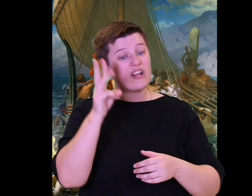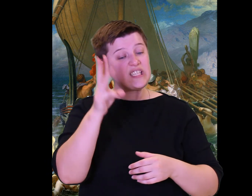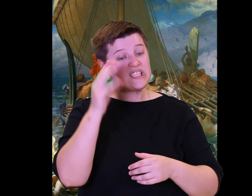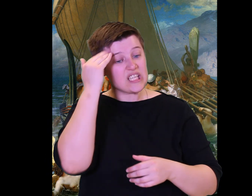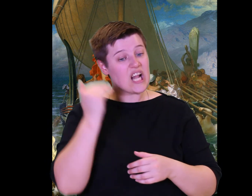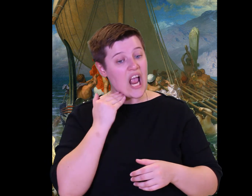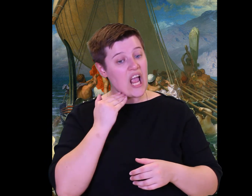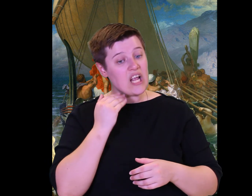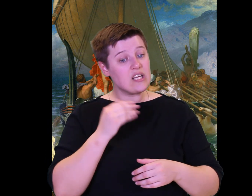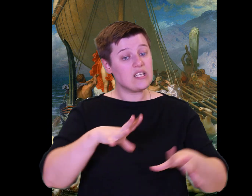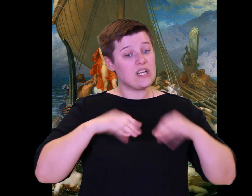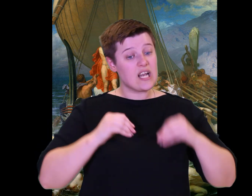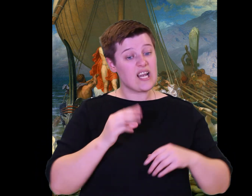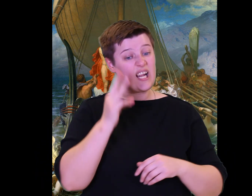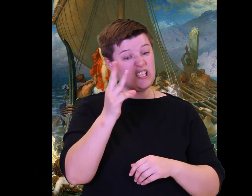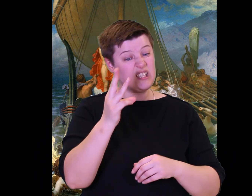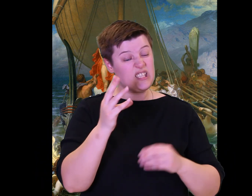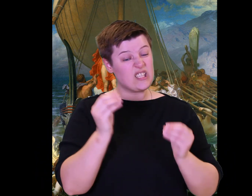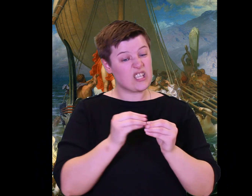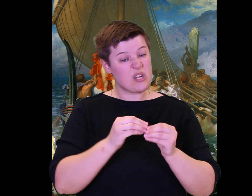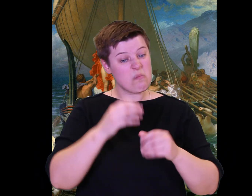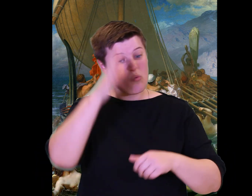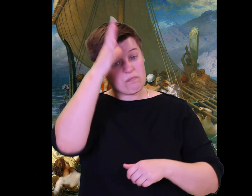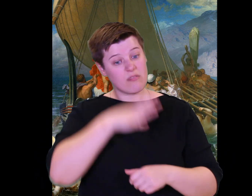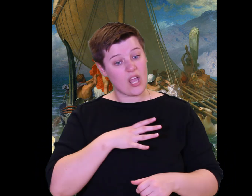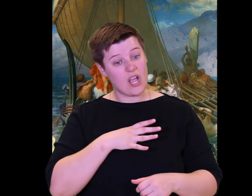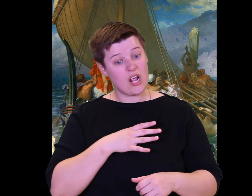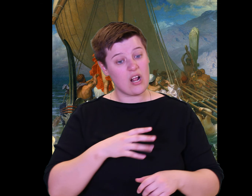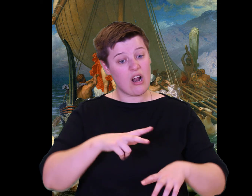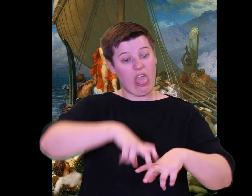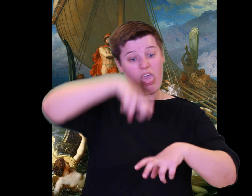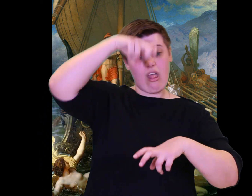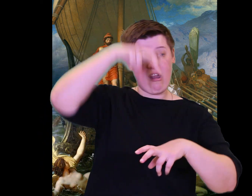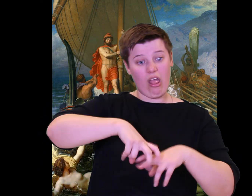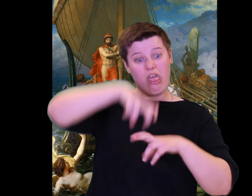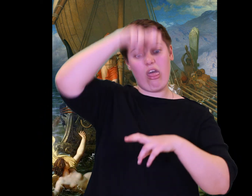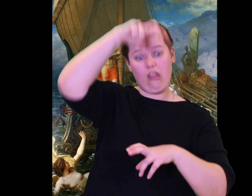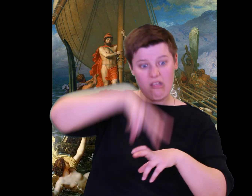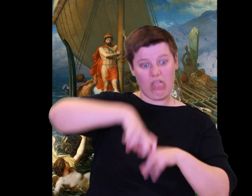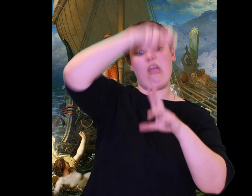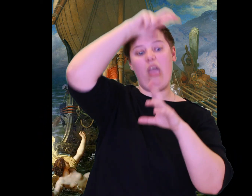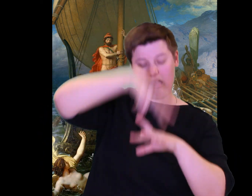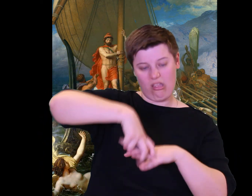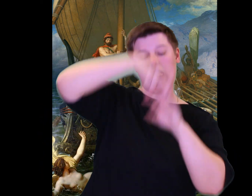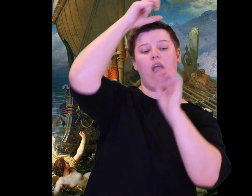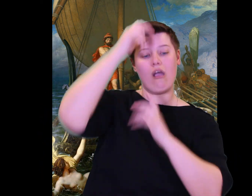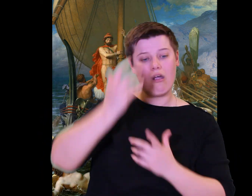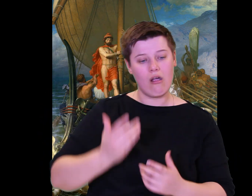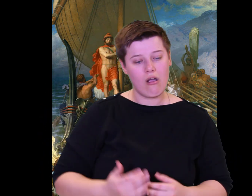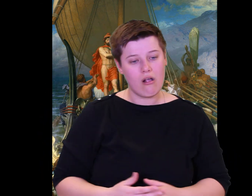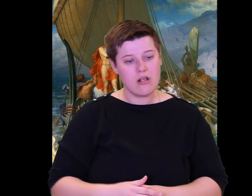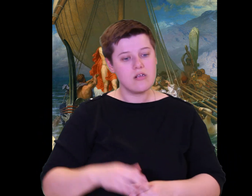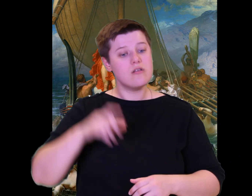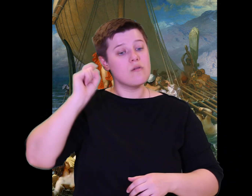cruel. You cannot fight her. The best solution, and the only way, is